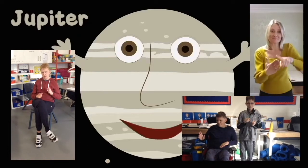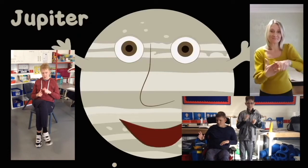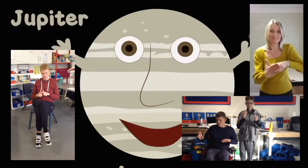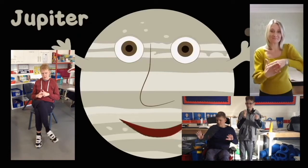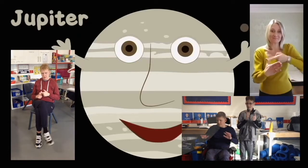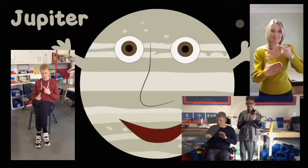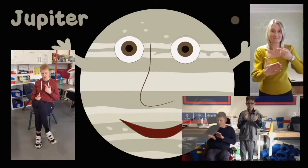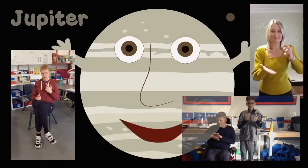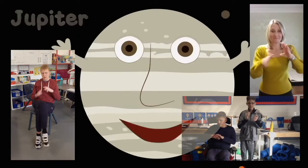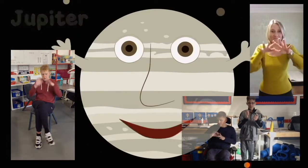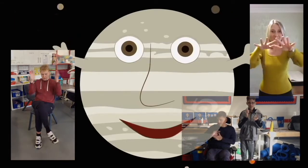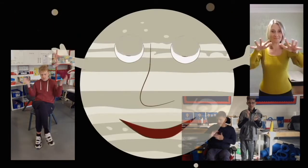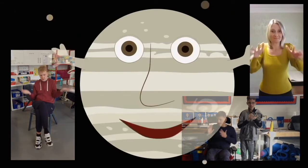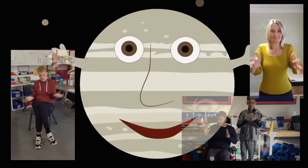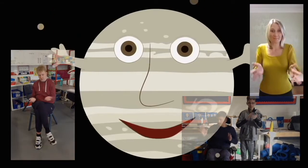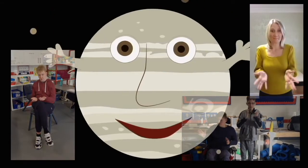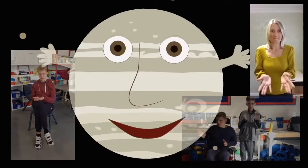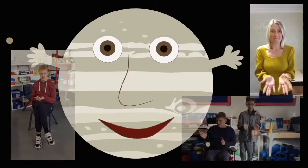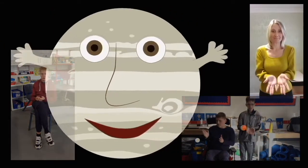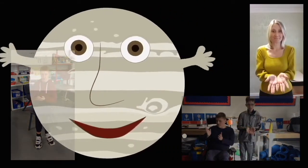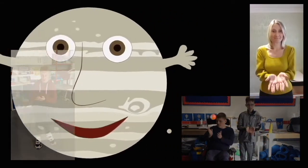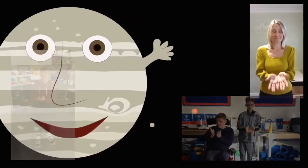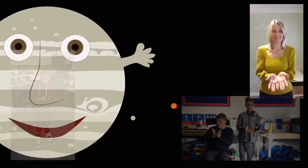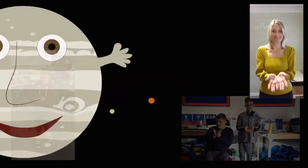I am Jupiter.